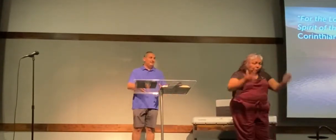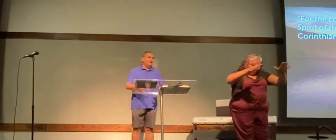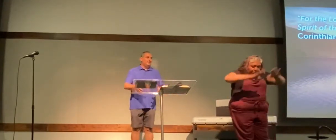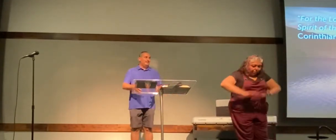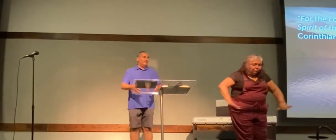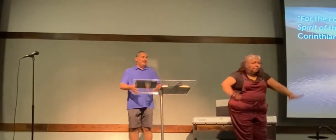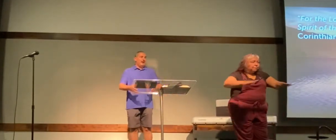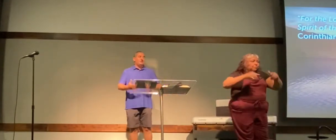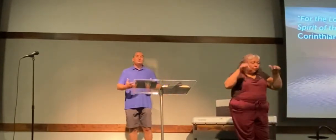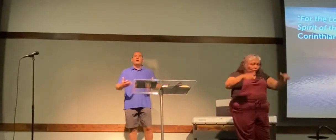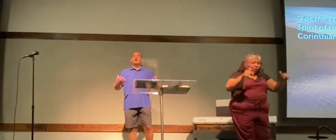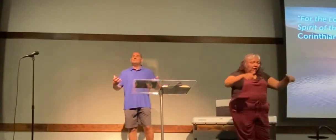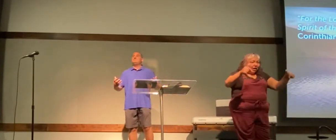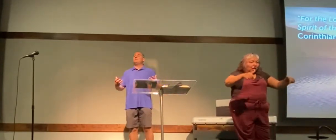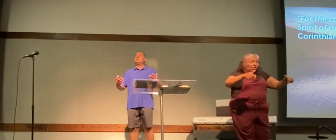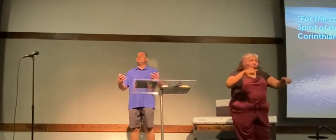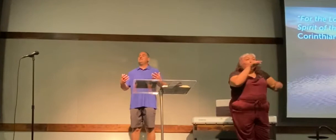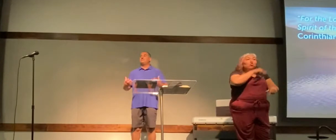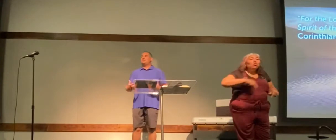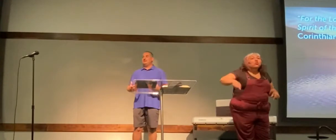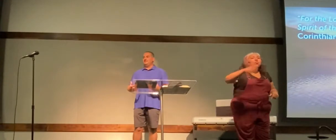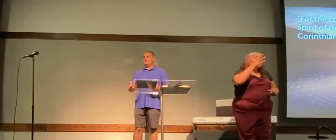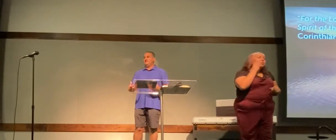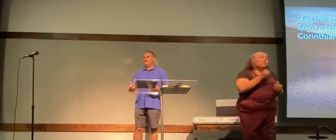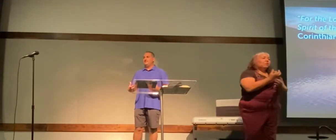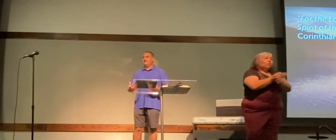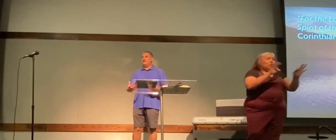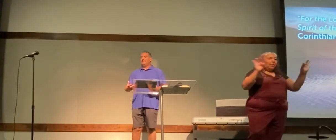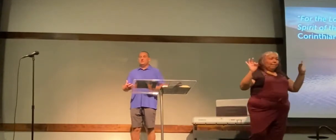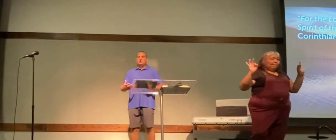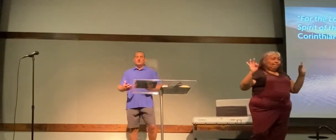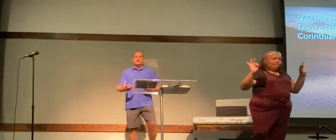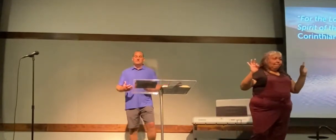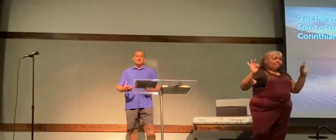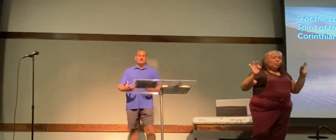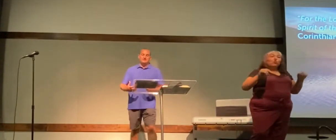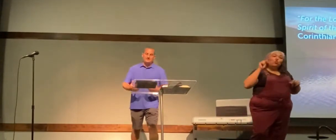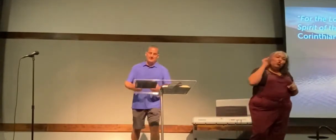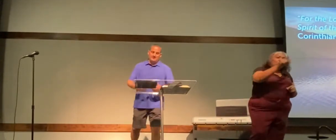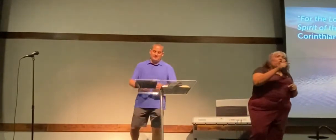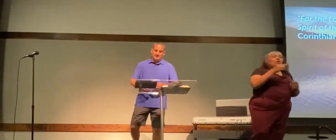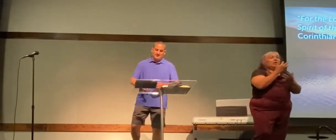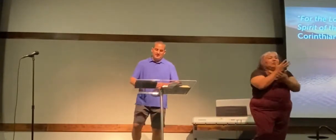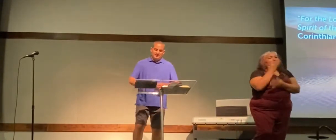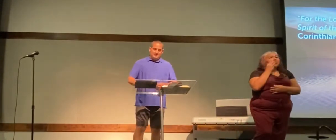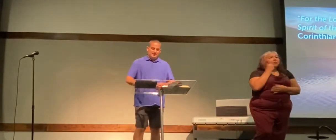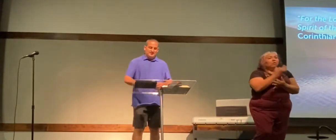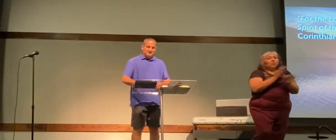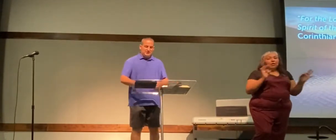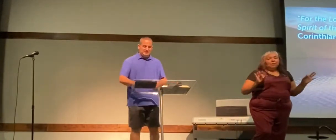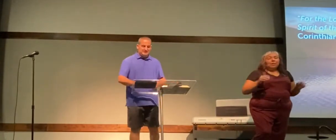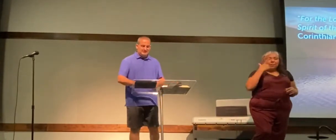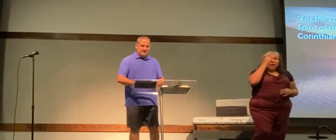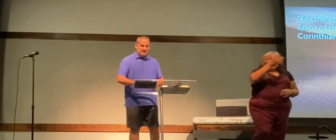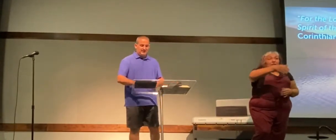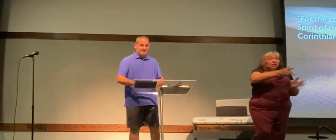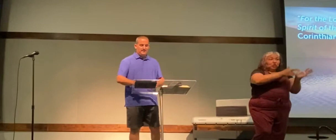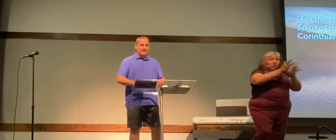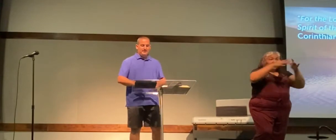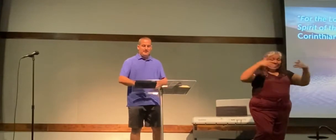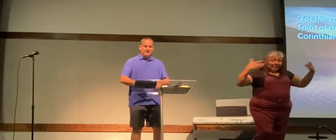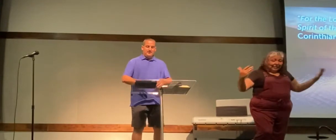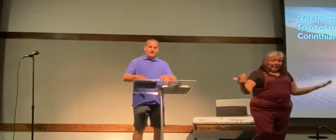now. And you are experiencing freedom. You are experiencing freedom. Because Jesus is